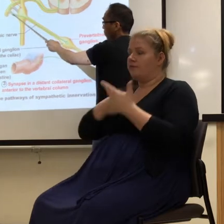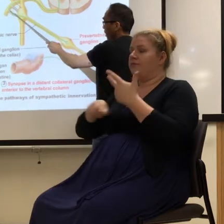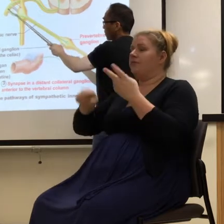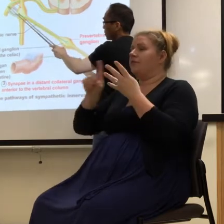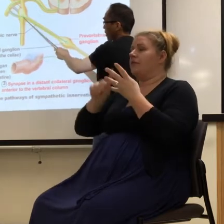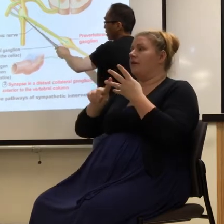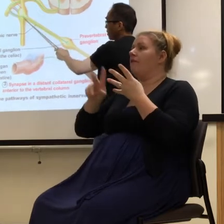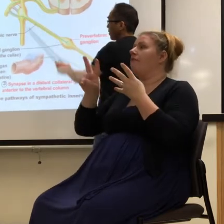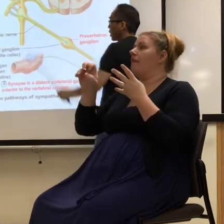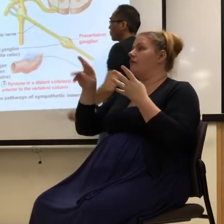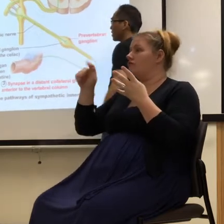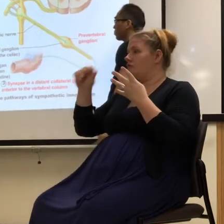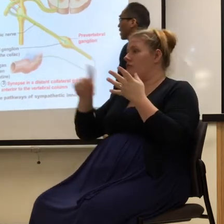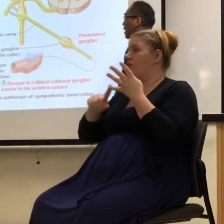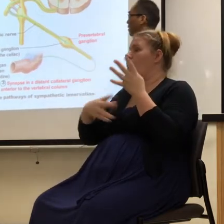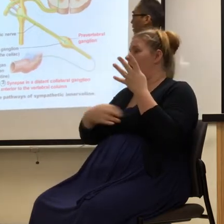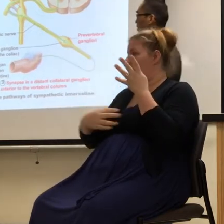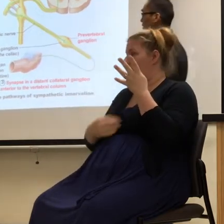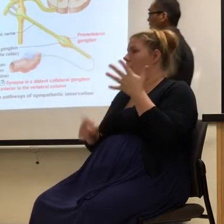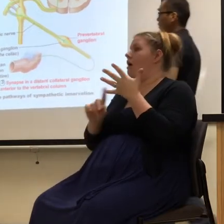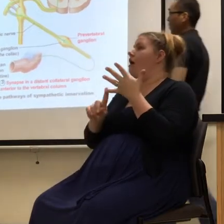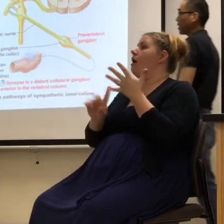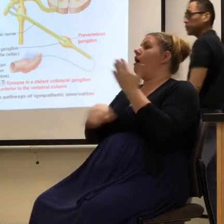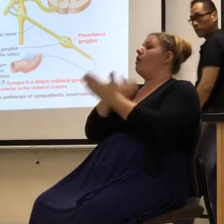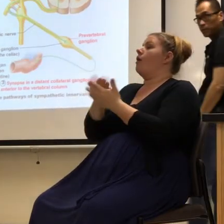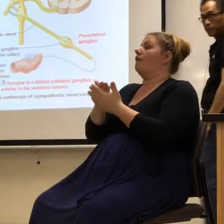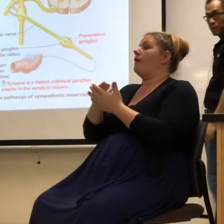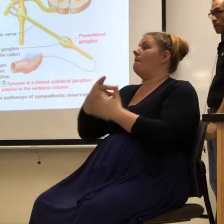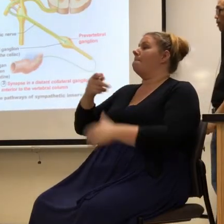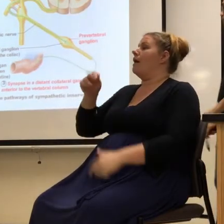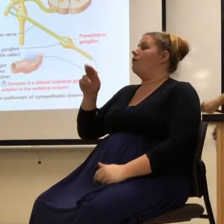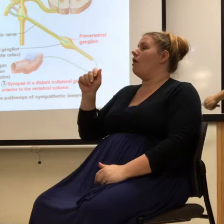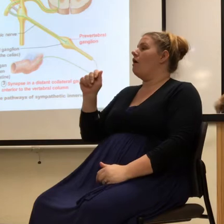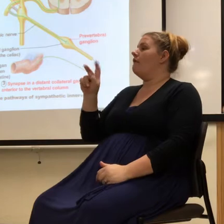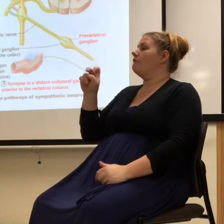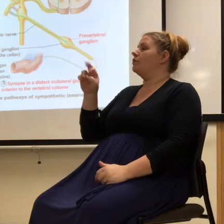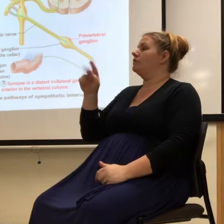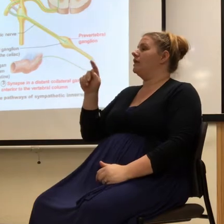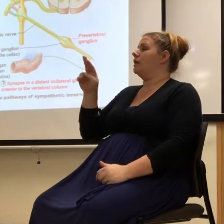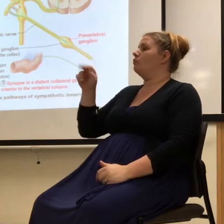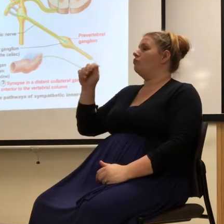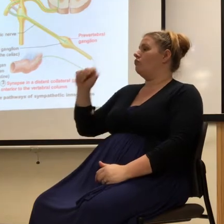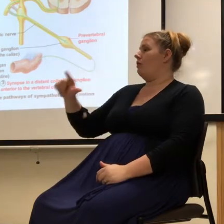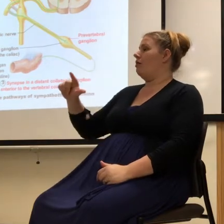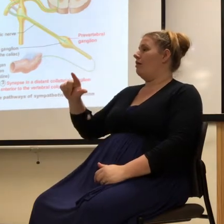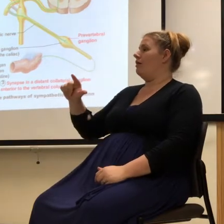ramus, white ramus. You get to the paravertebral ganglia. You enter, but you go through.